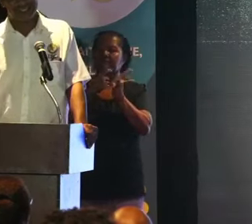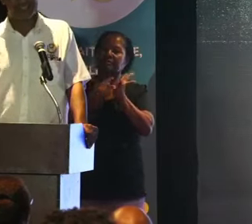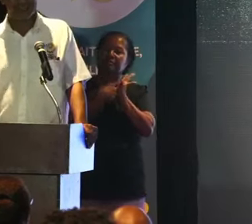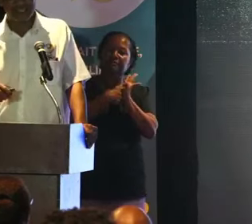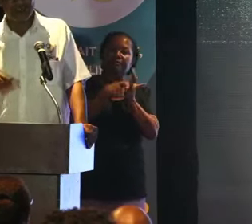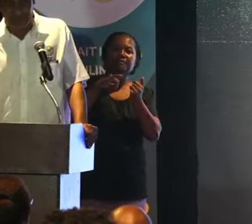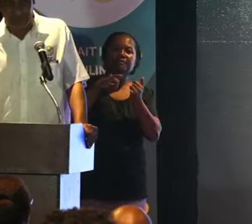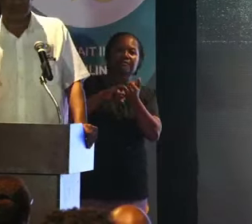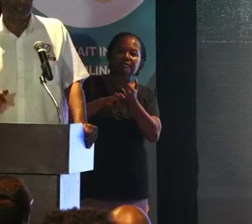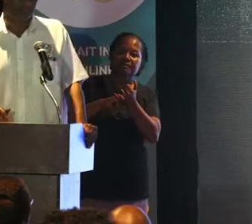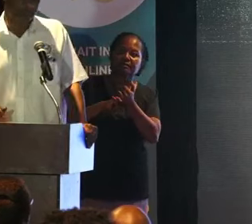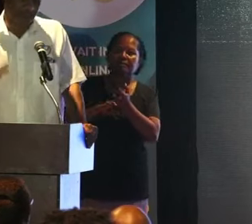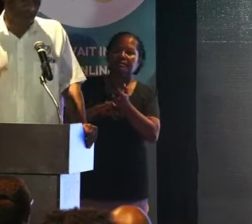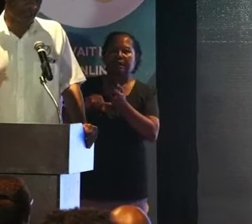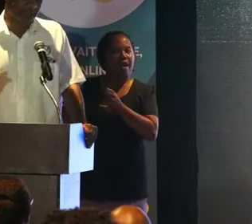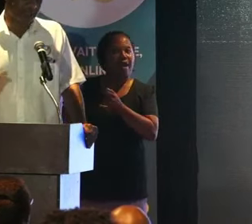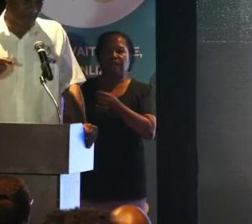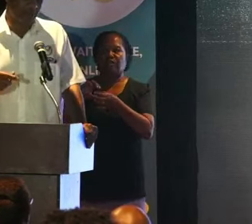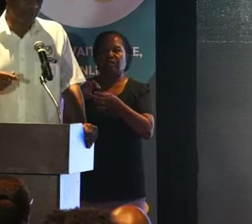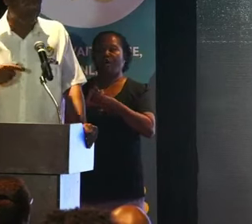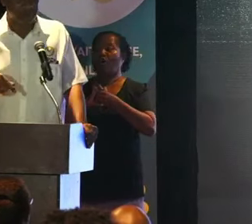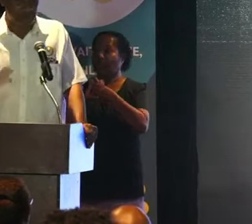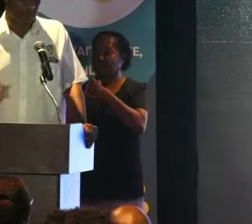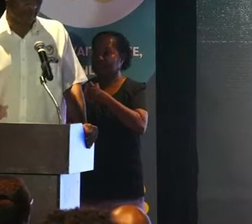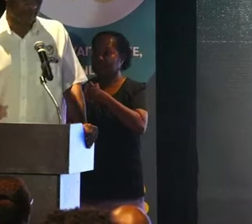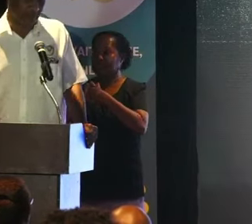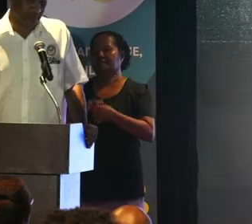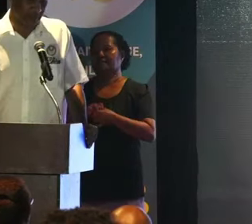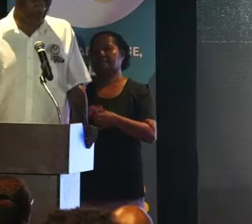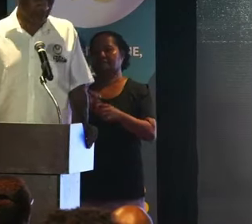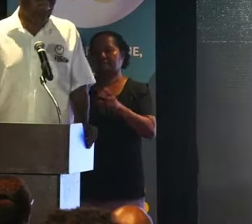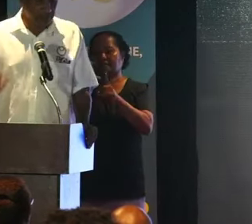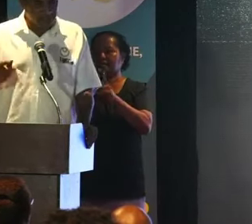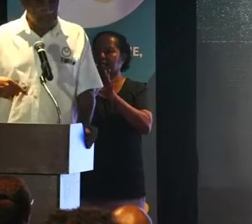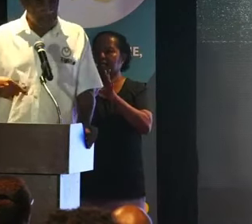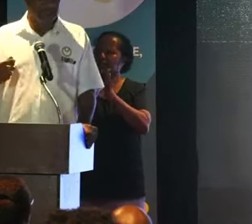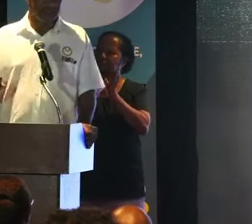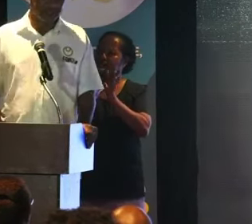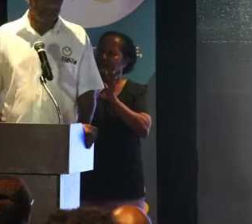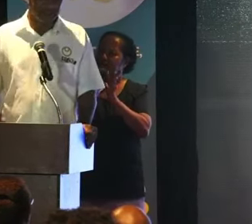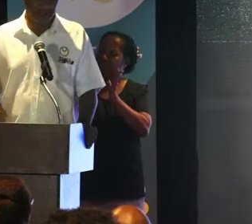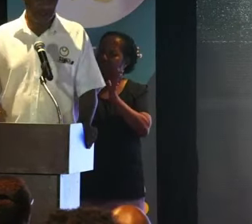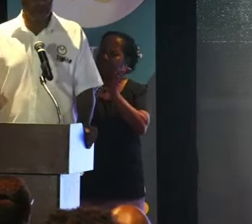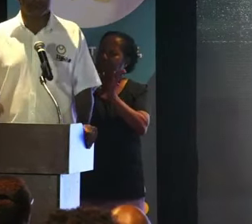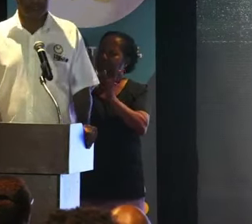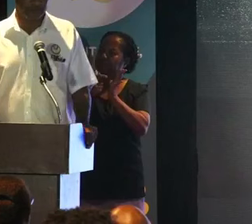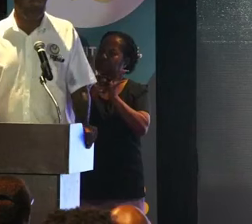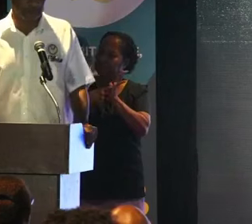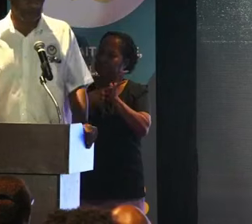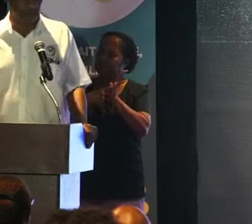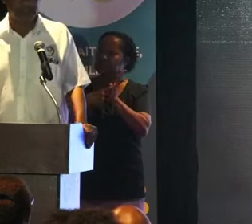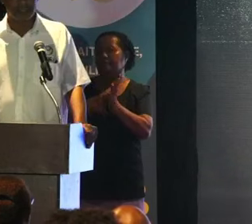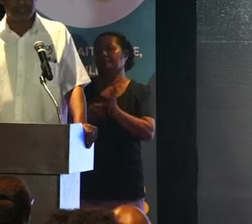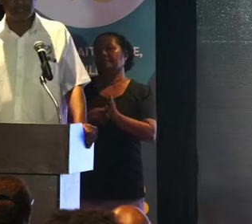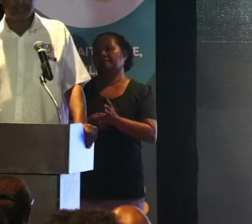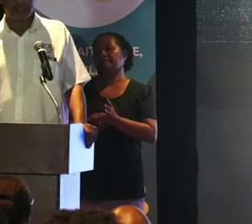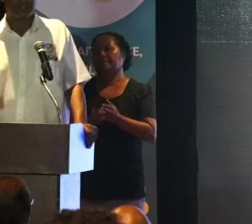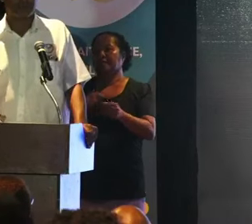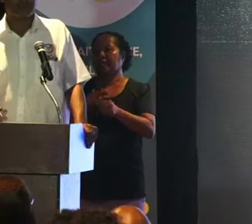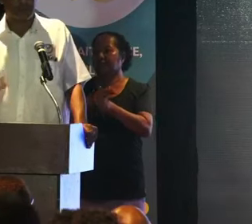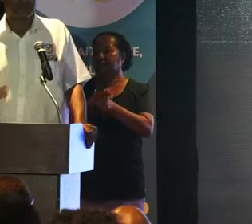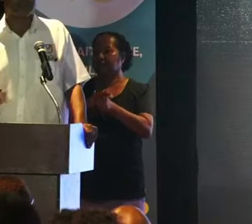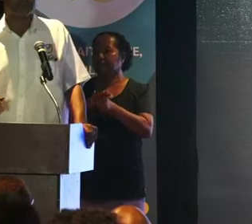Directors are not the owners of the company. Directors are the ones who run the company. They manage the day-to-day affairs of a company.